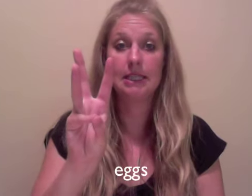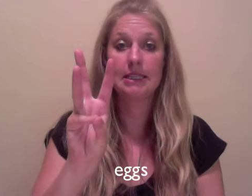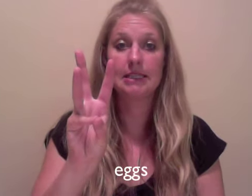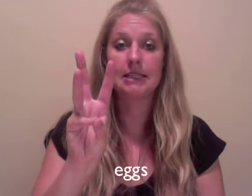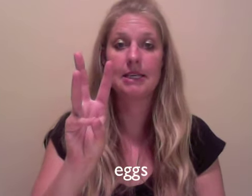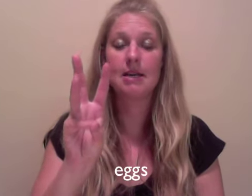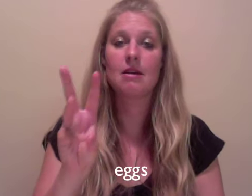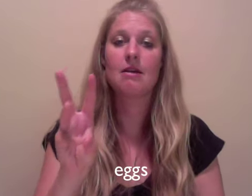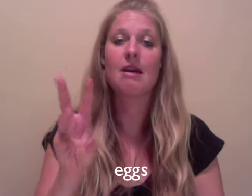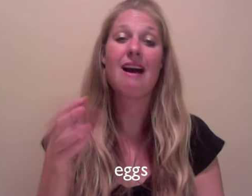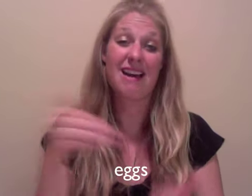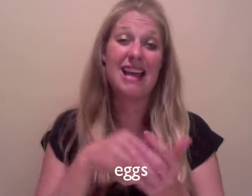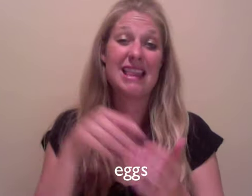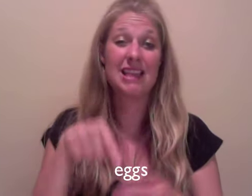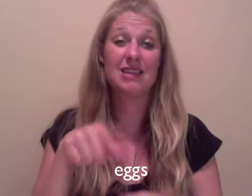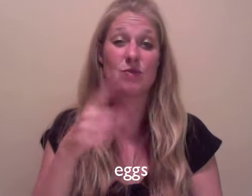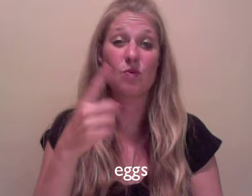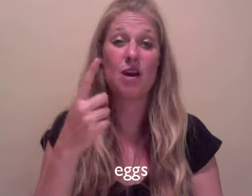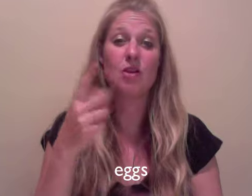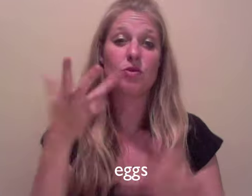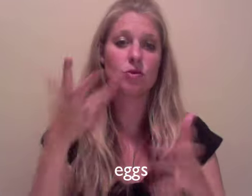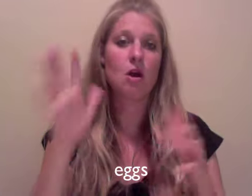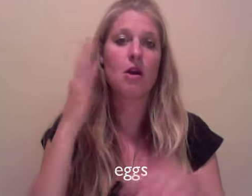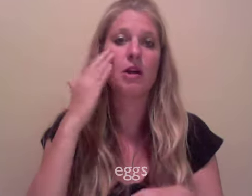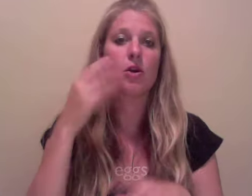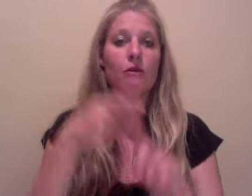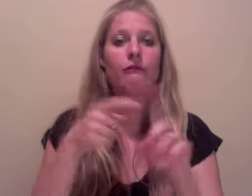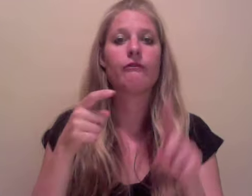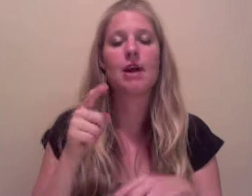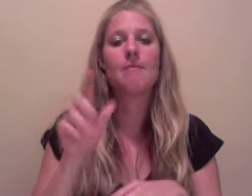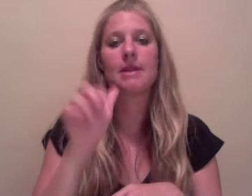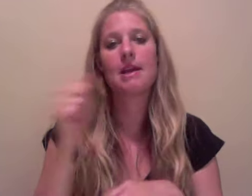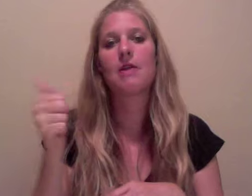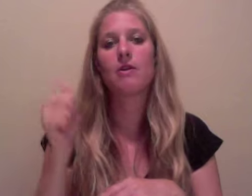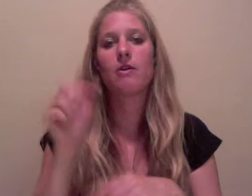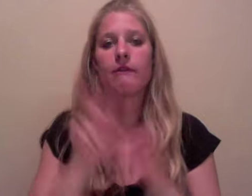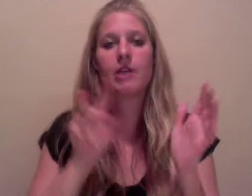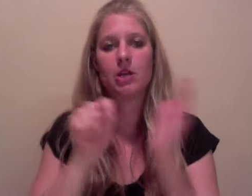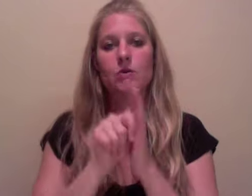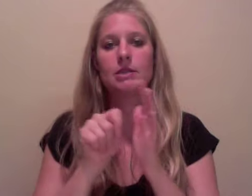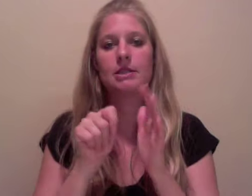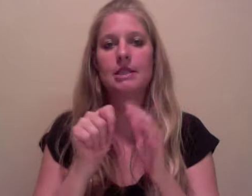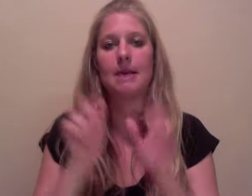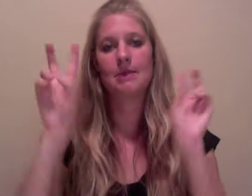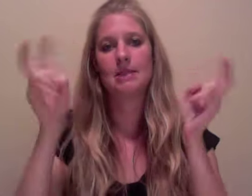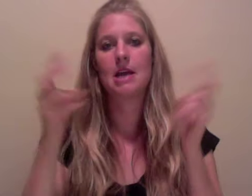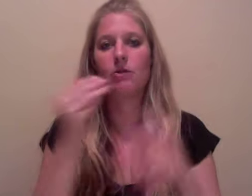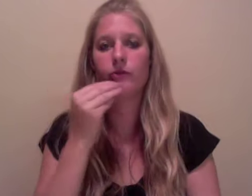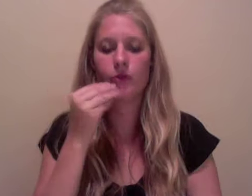Number 6. Again, this is one that you should already know from the other videotape titled